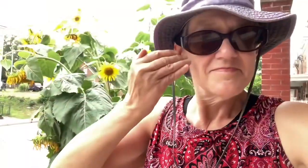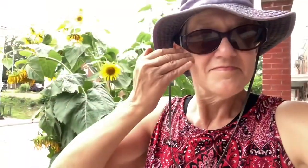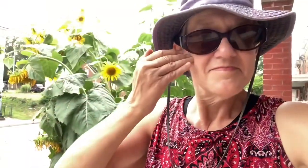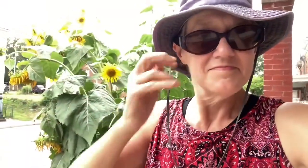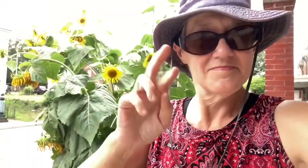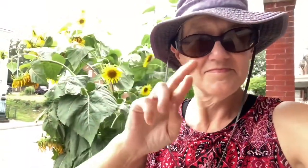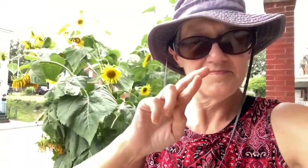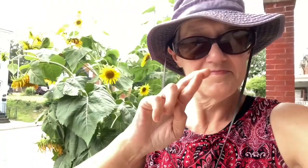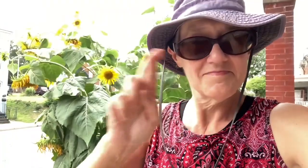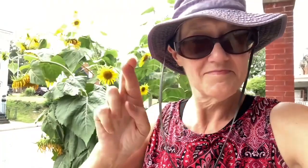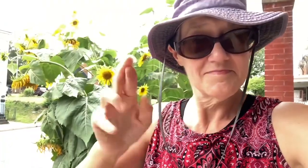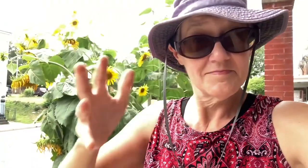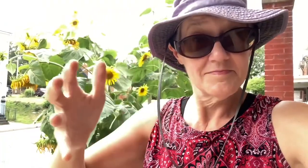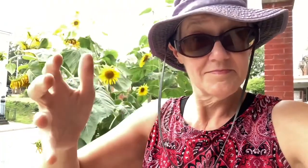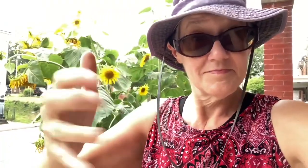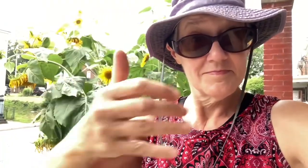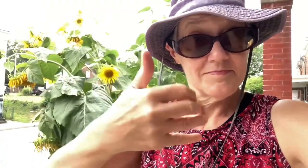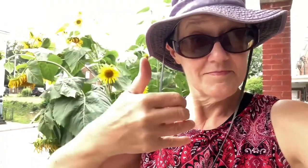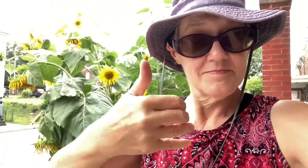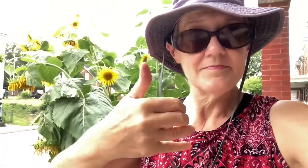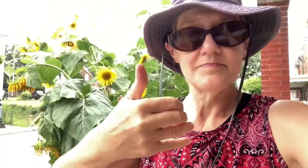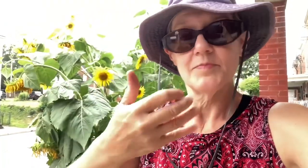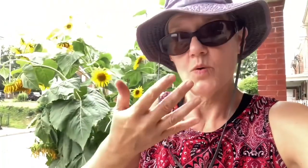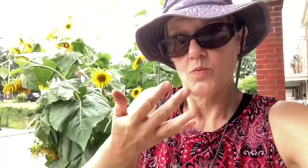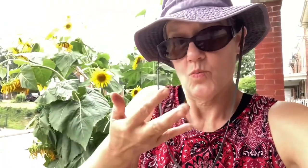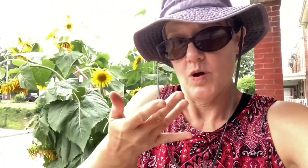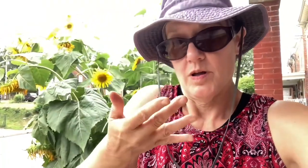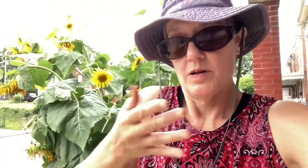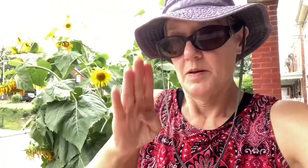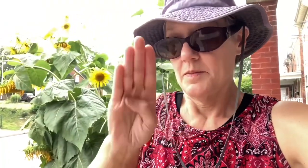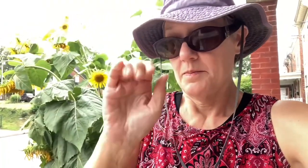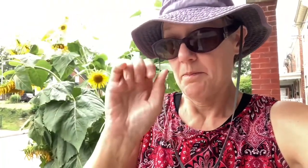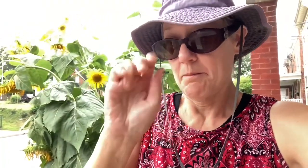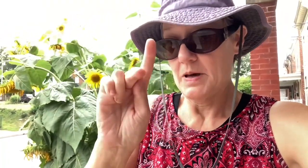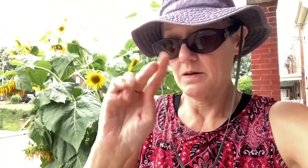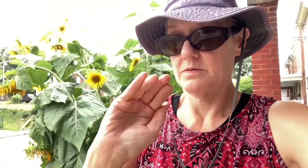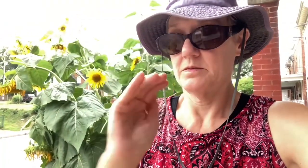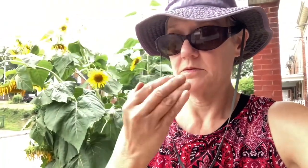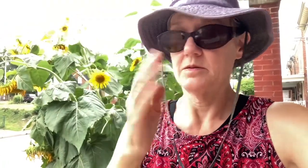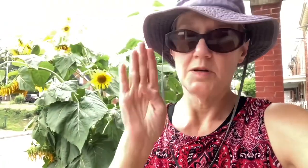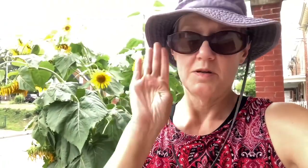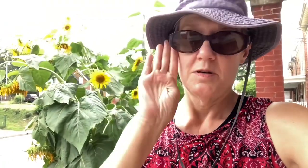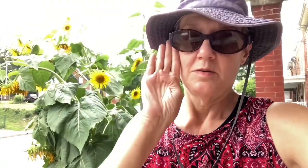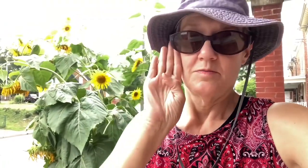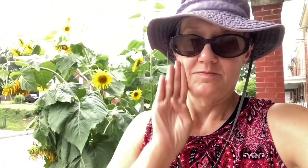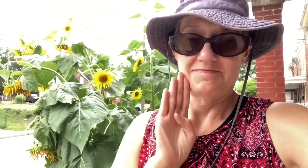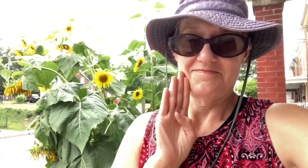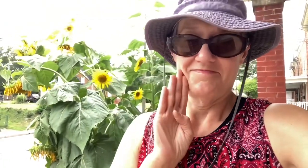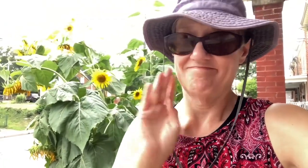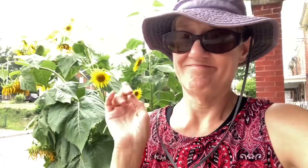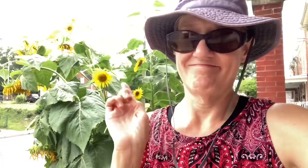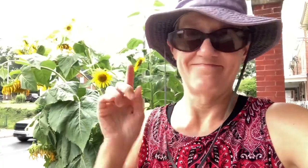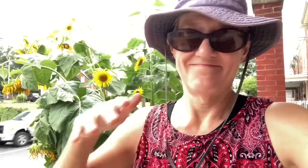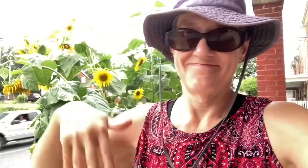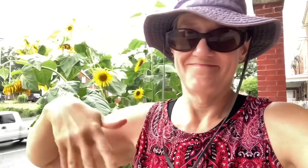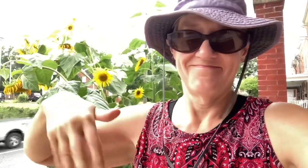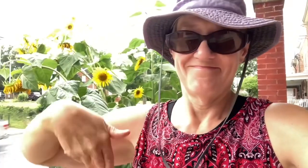And then how do you know when the head is ready to be harvested? You're going to want to wait until the back of it turns brown. And this one's not